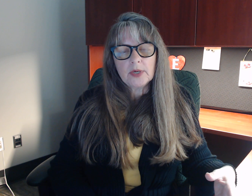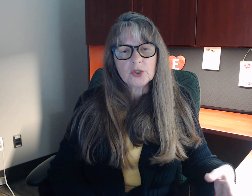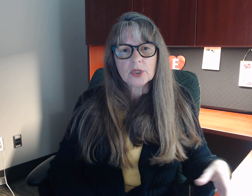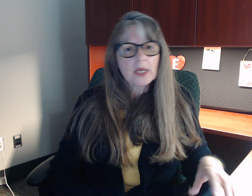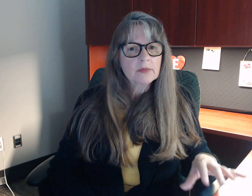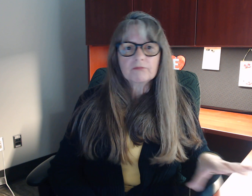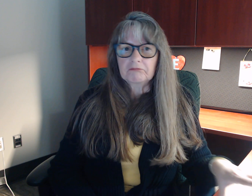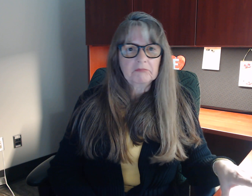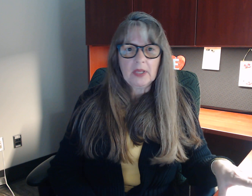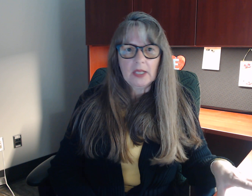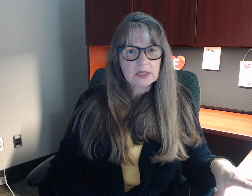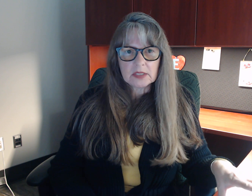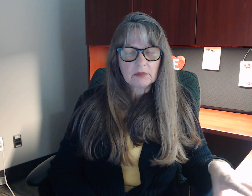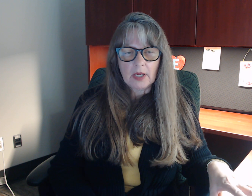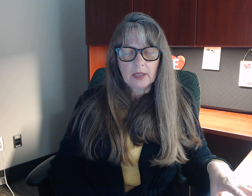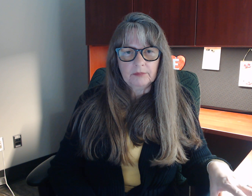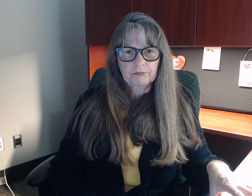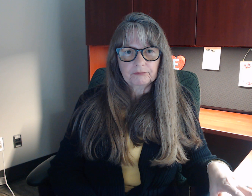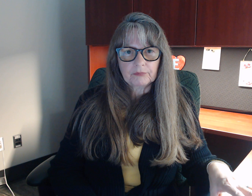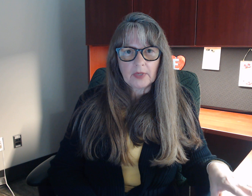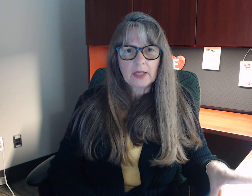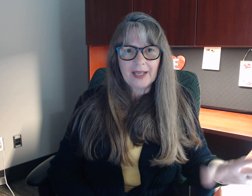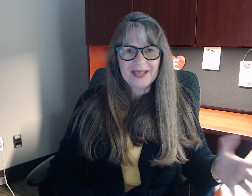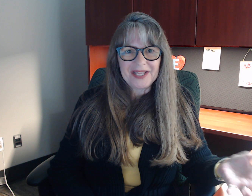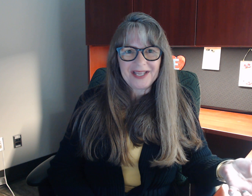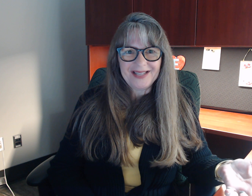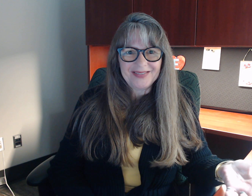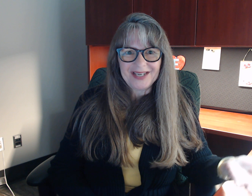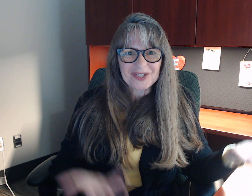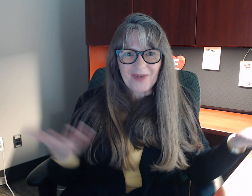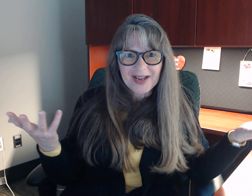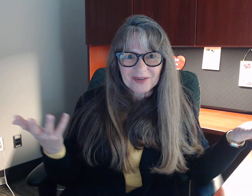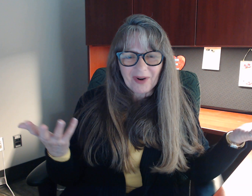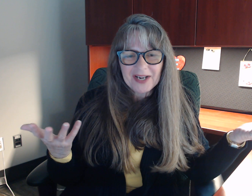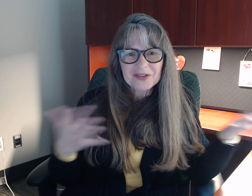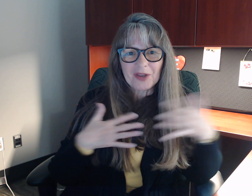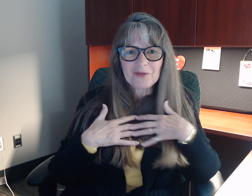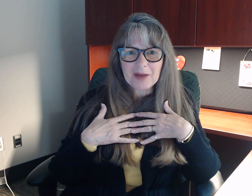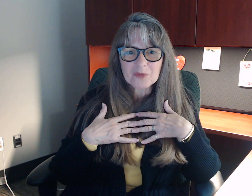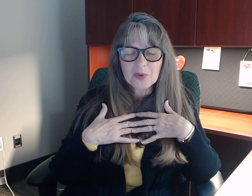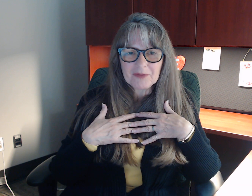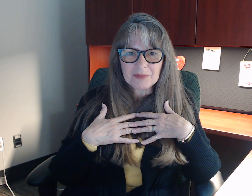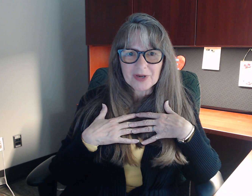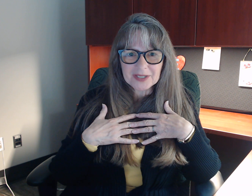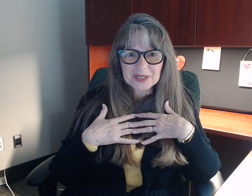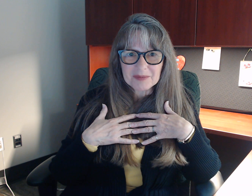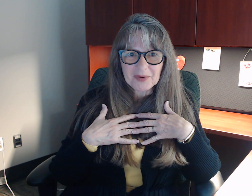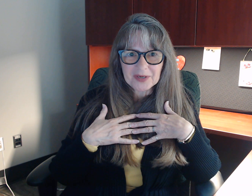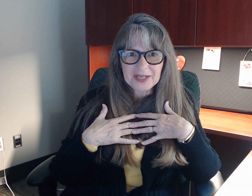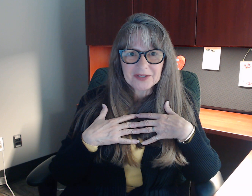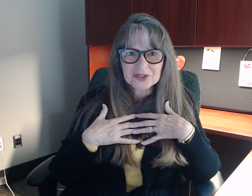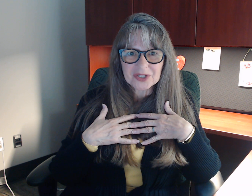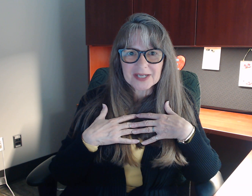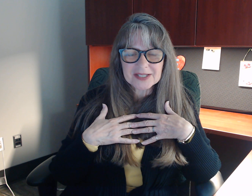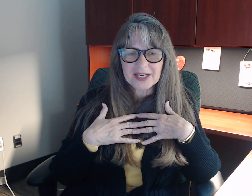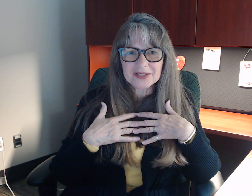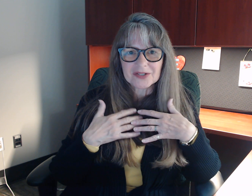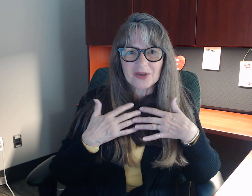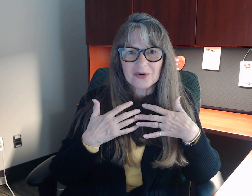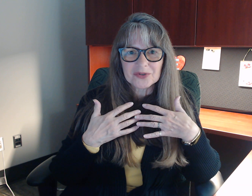language, it's then it's fine, right? So if I'm talking in American English and I decide to talk a certain